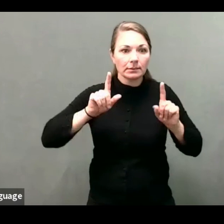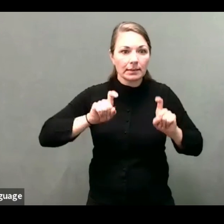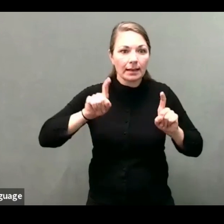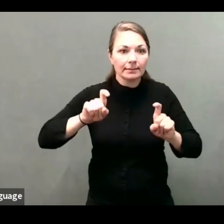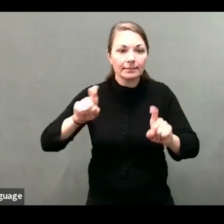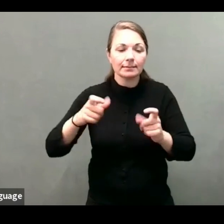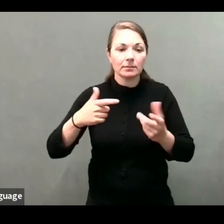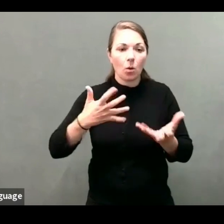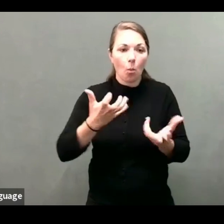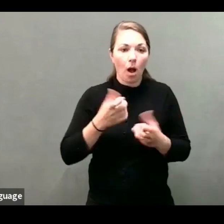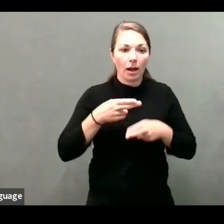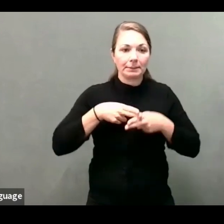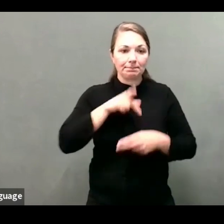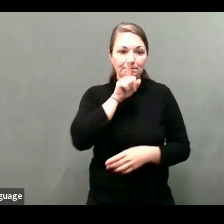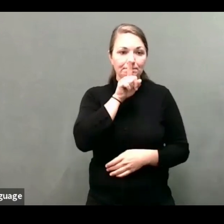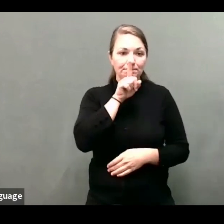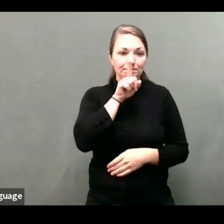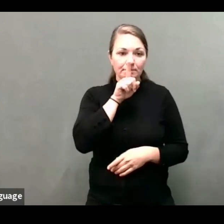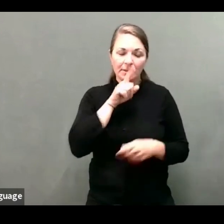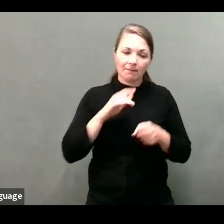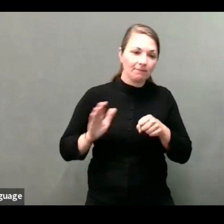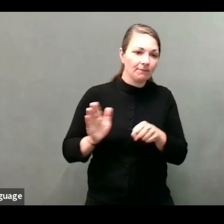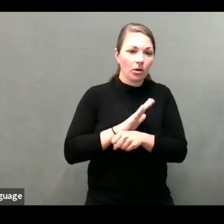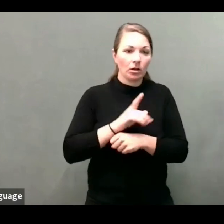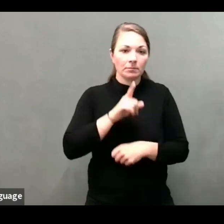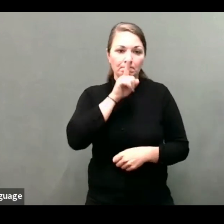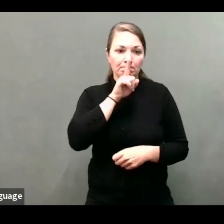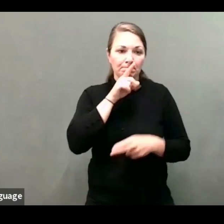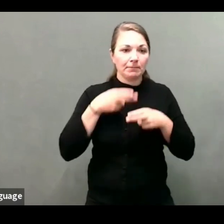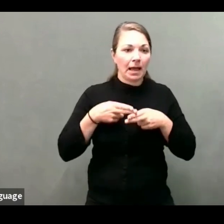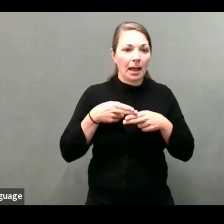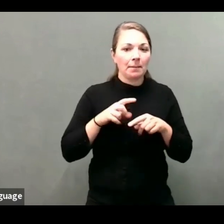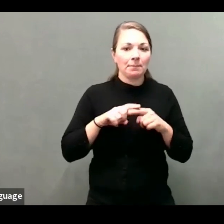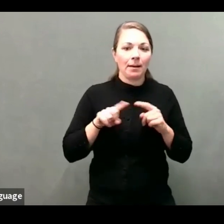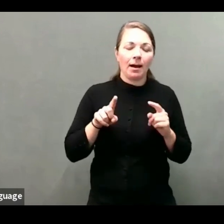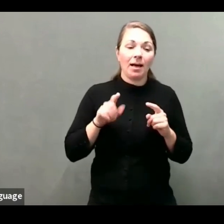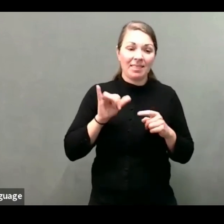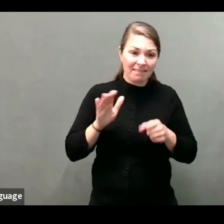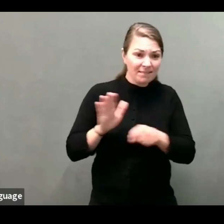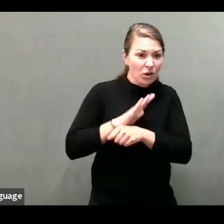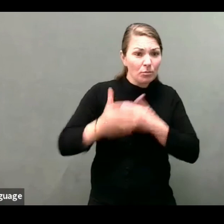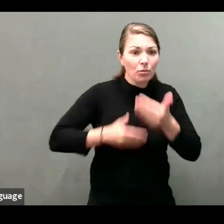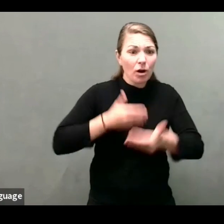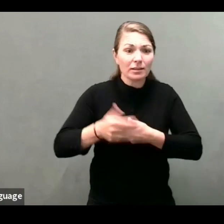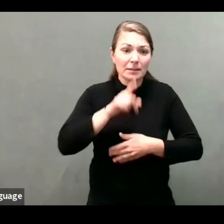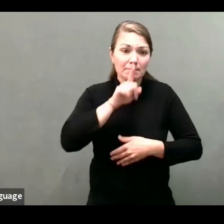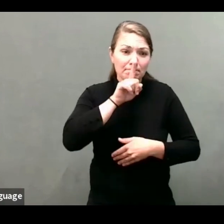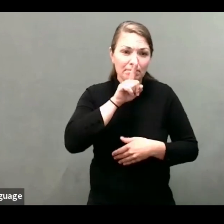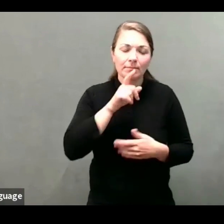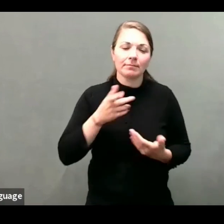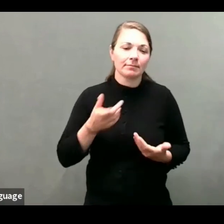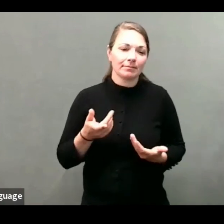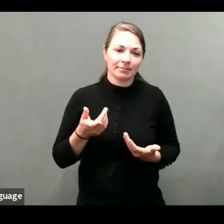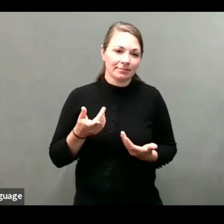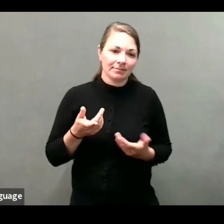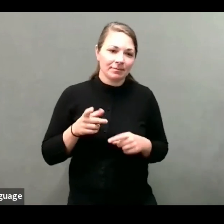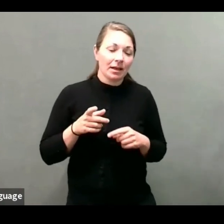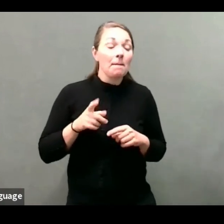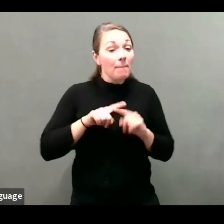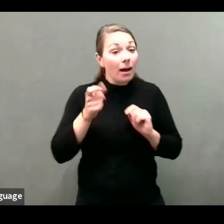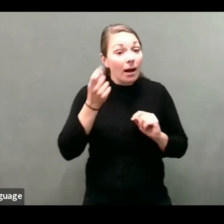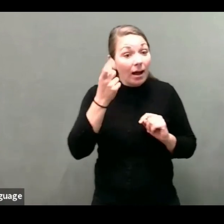completely anonymously, and we simply don't have a way to do that right now. But if they have evidence collected anonymously, it